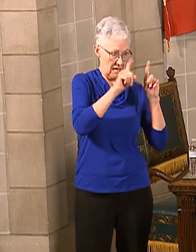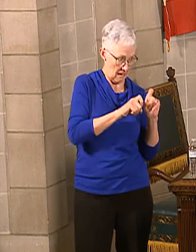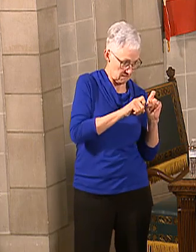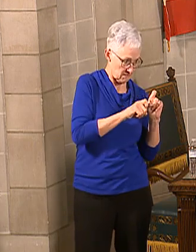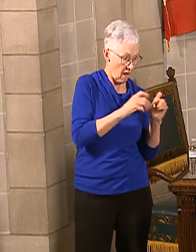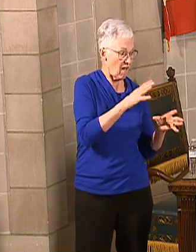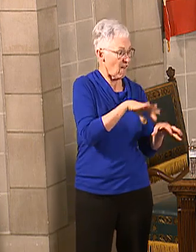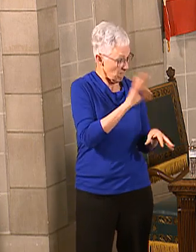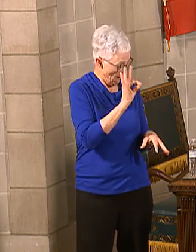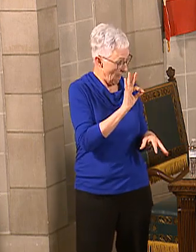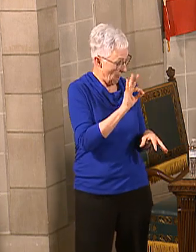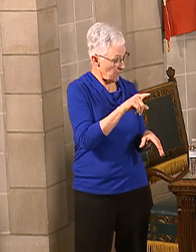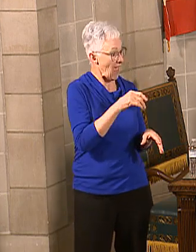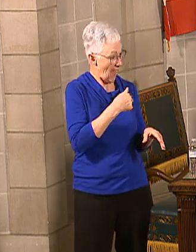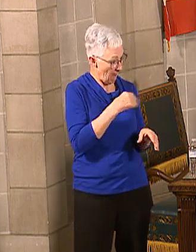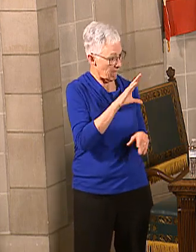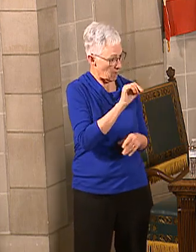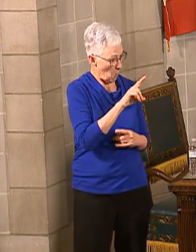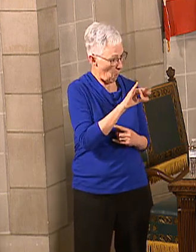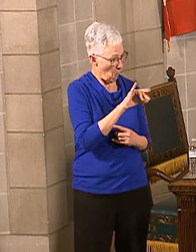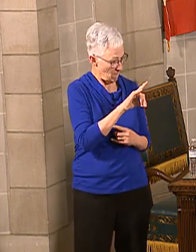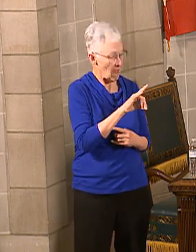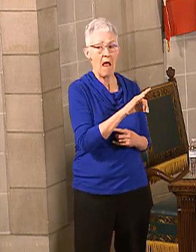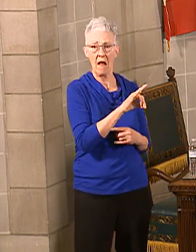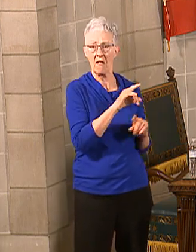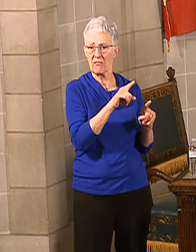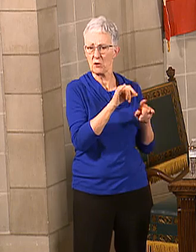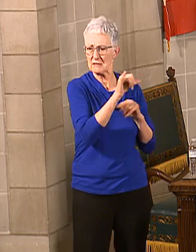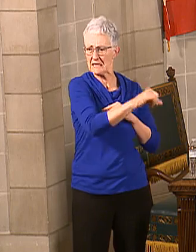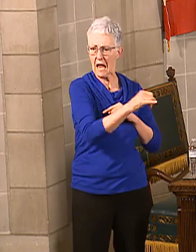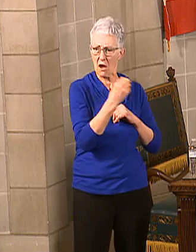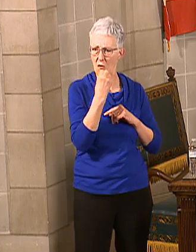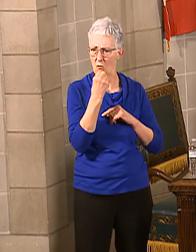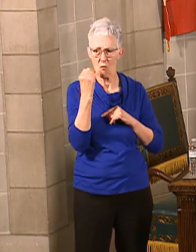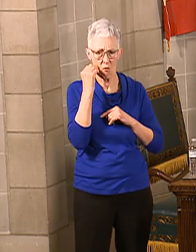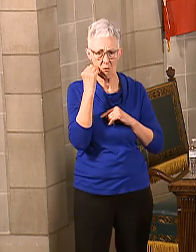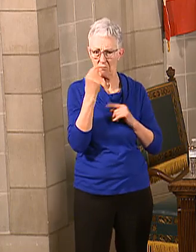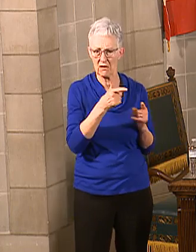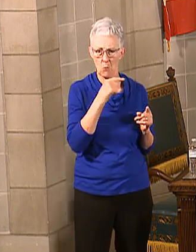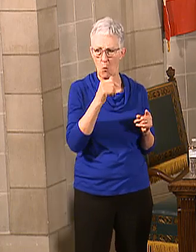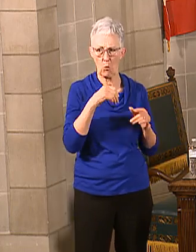setting. Only if they're ill enough for a hospital admission do they go to the hospital.